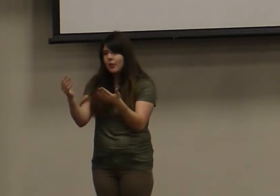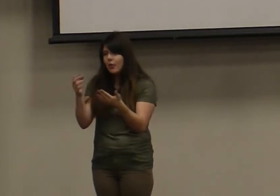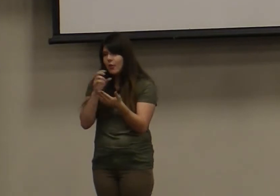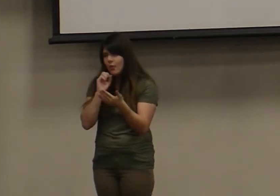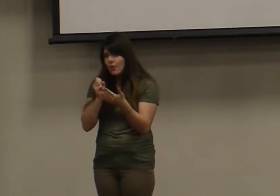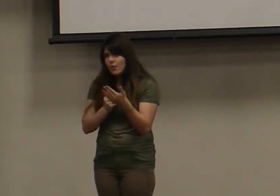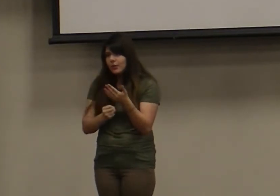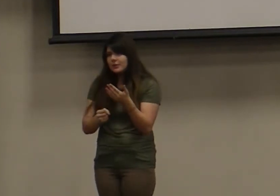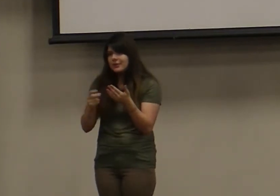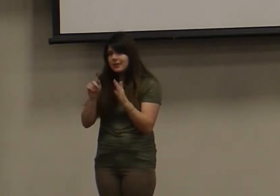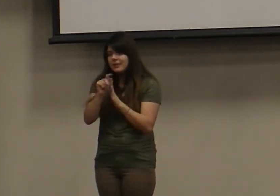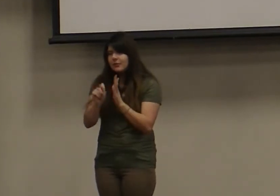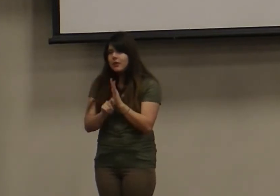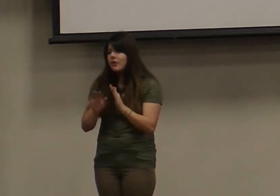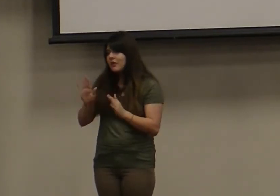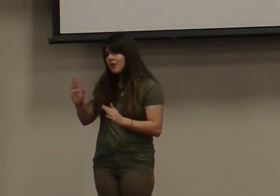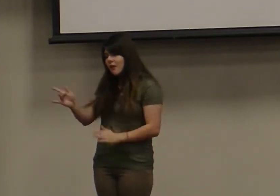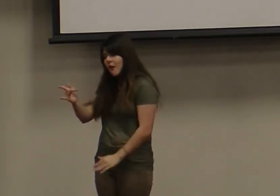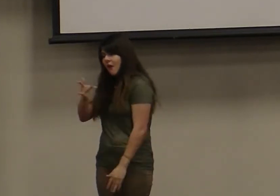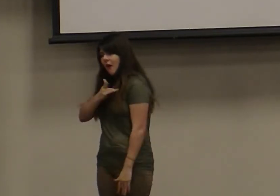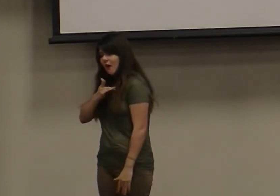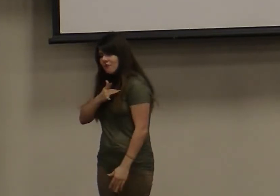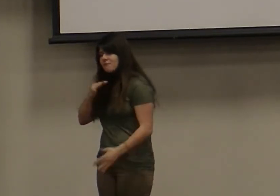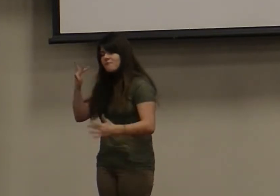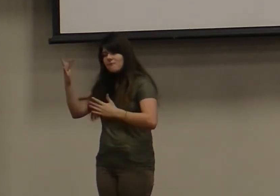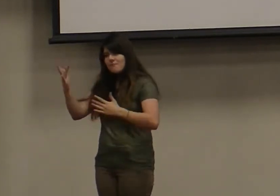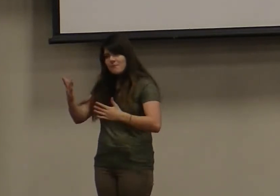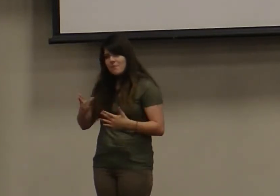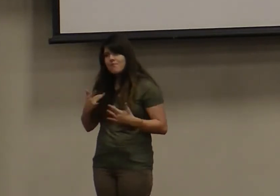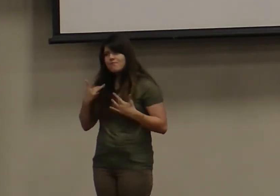were merry or glad.